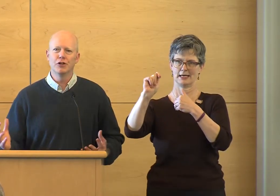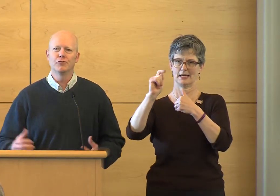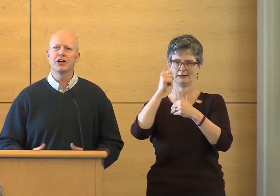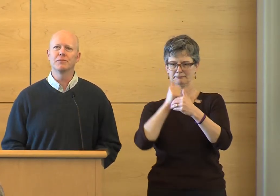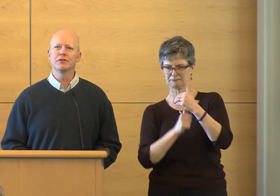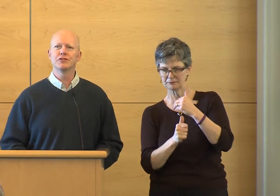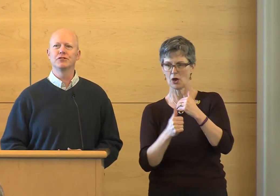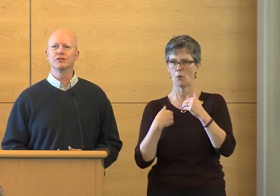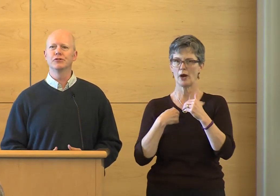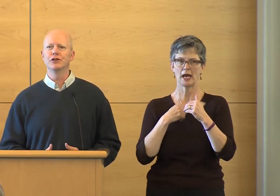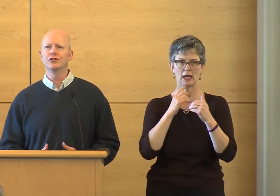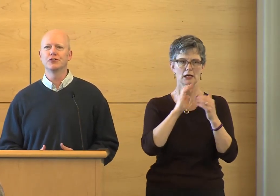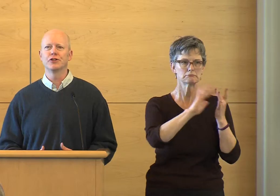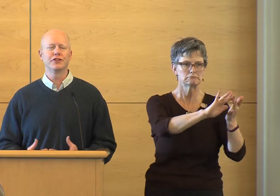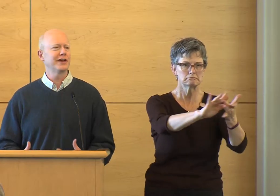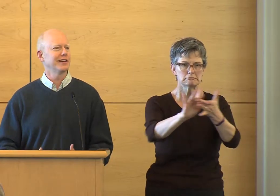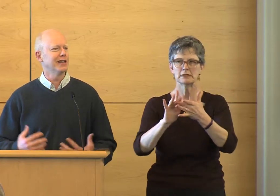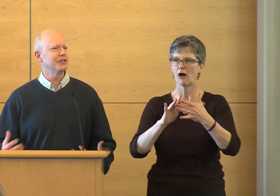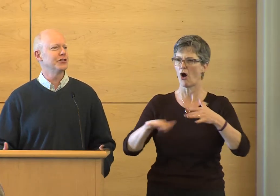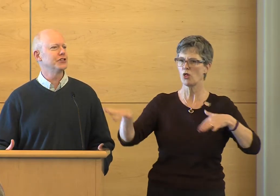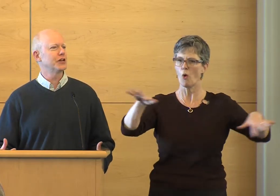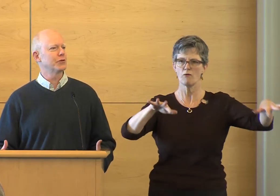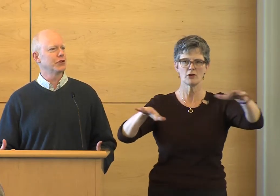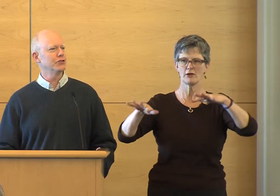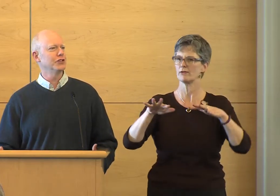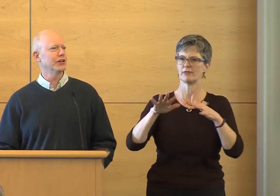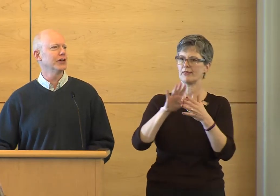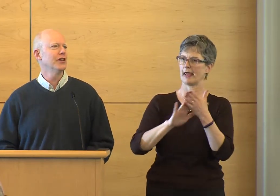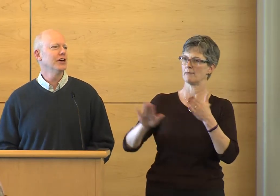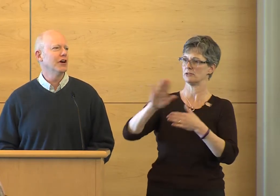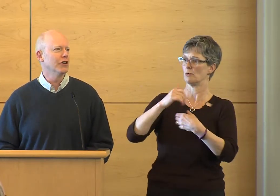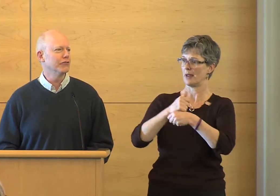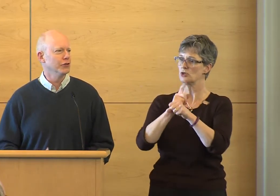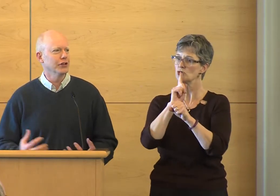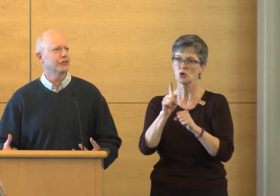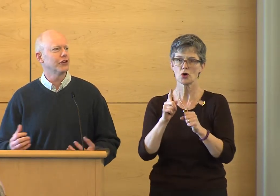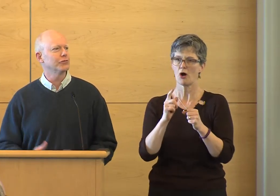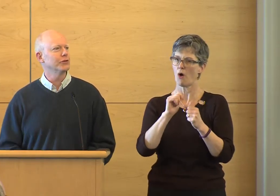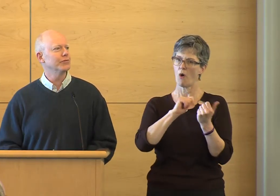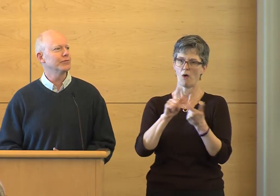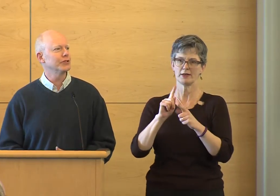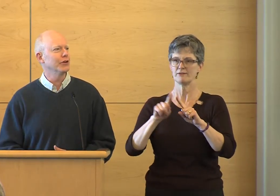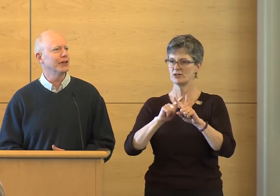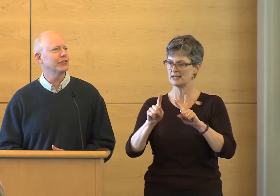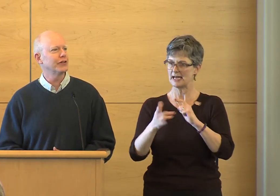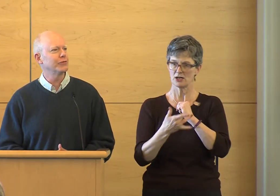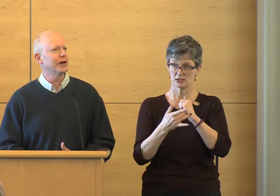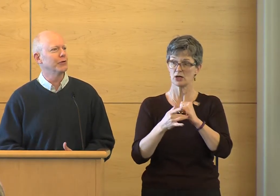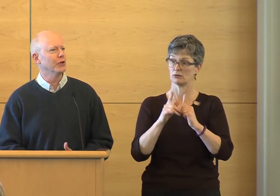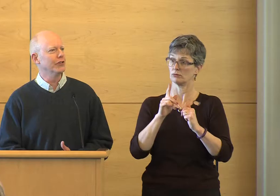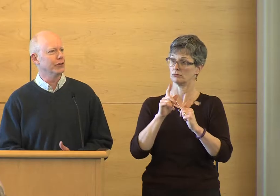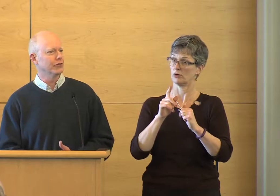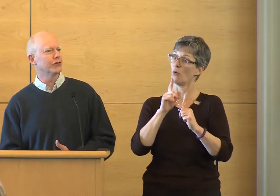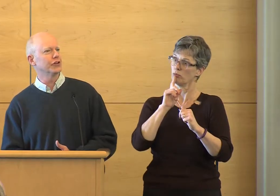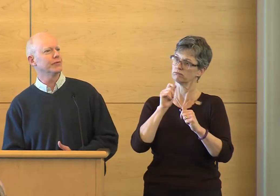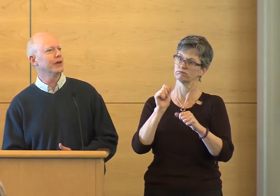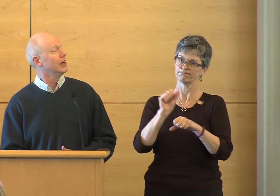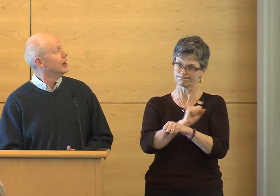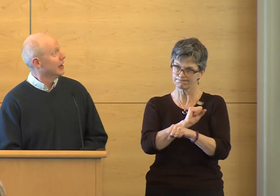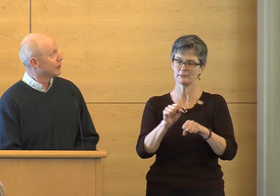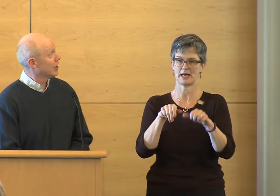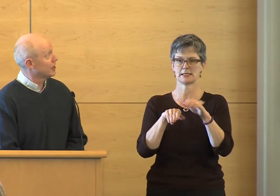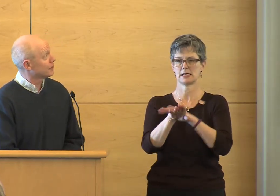my department is accessible technology services. So it's a small group that resides within